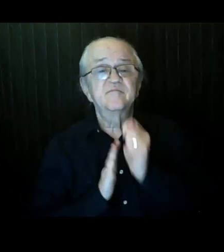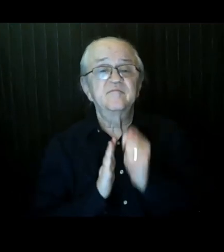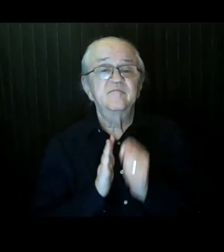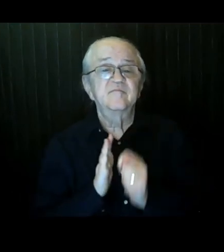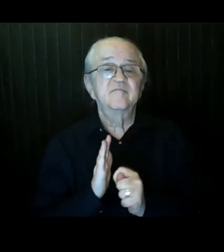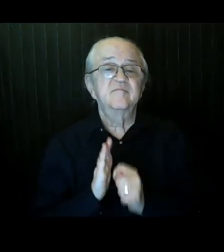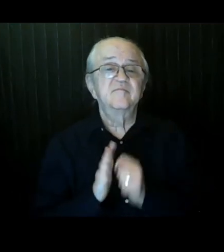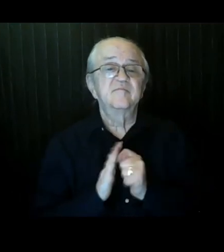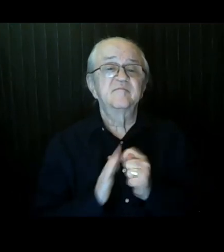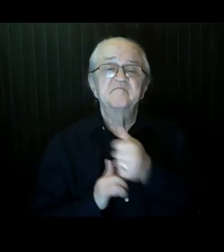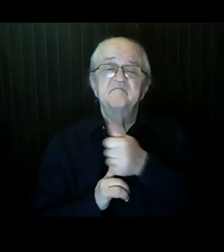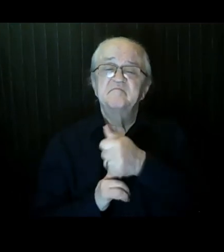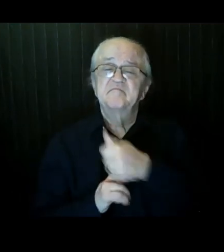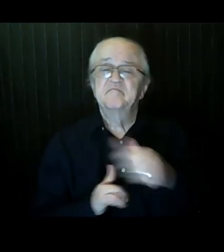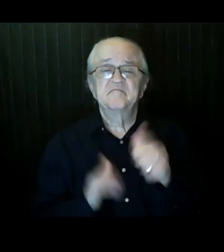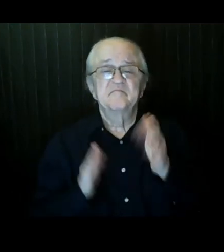Any fool can do it.